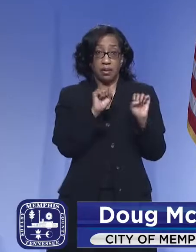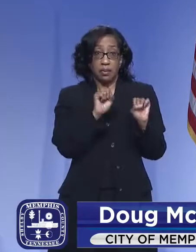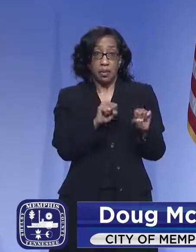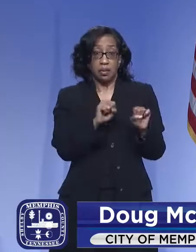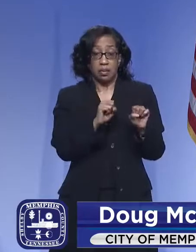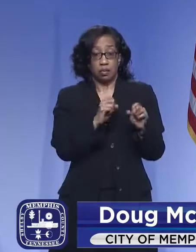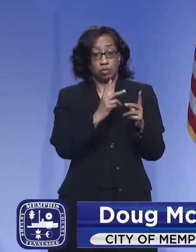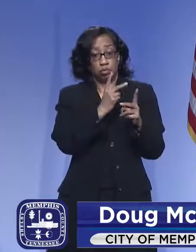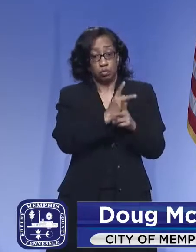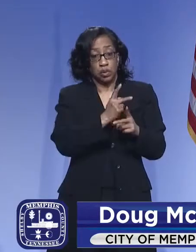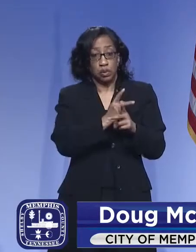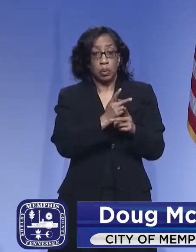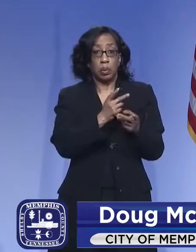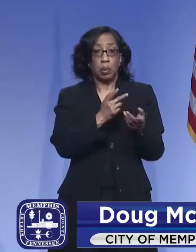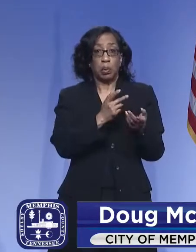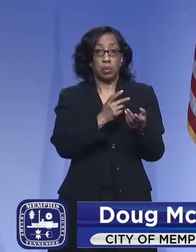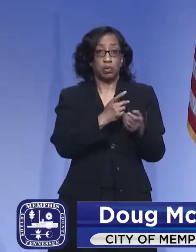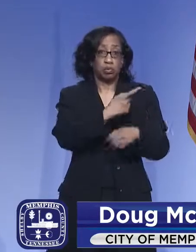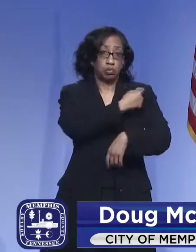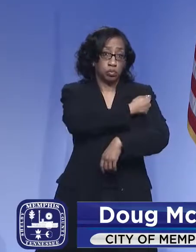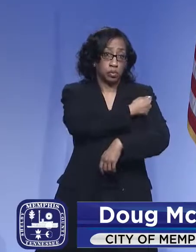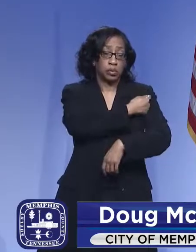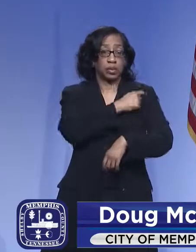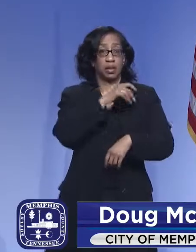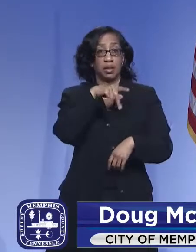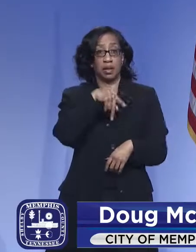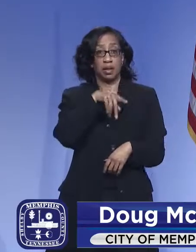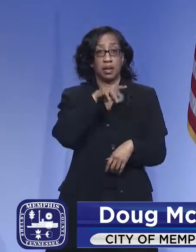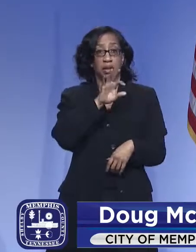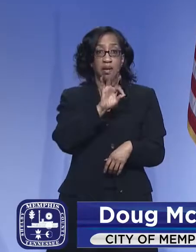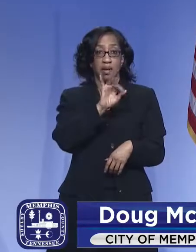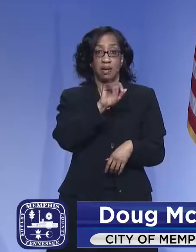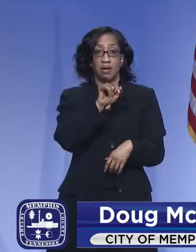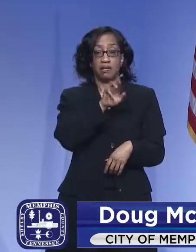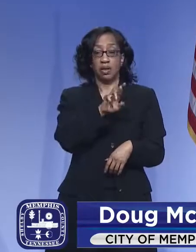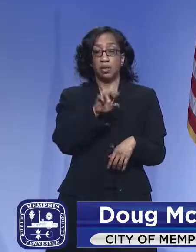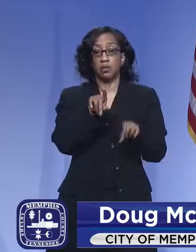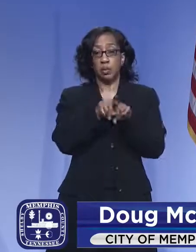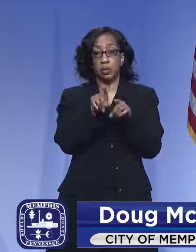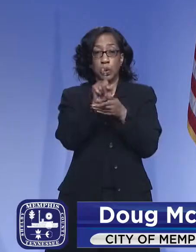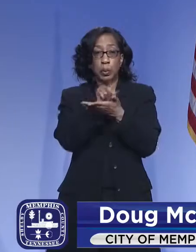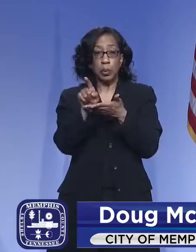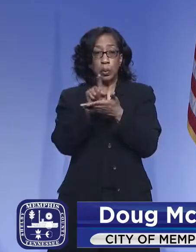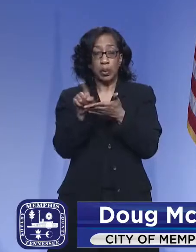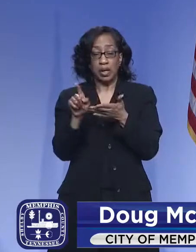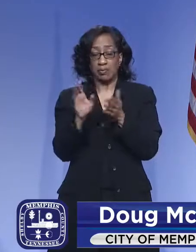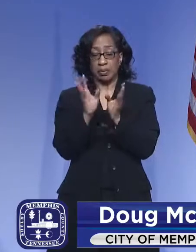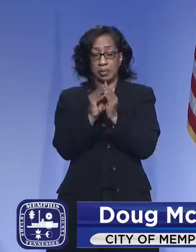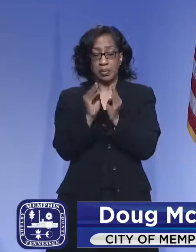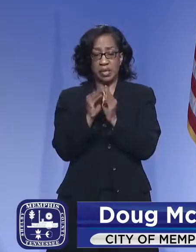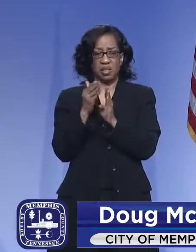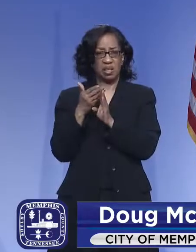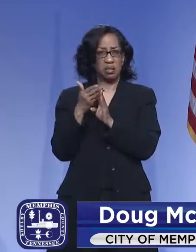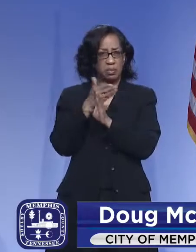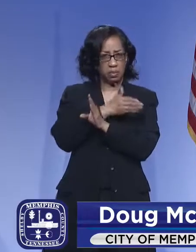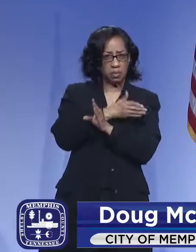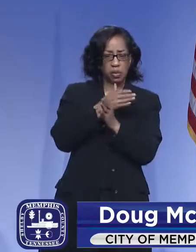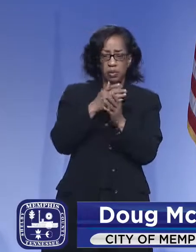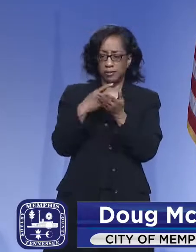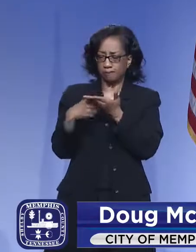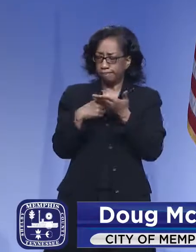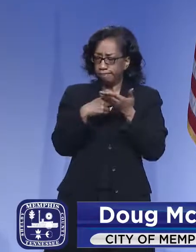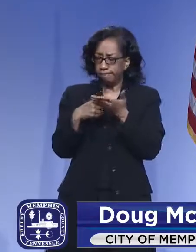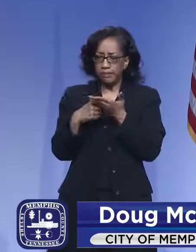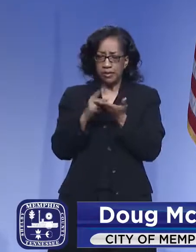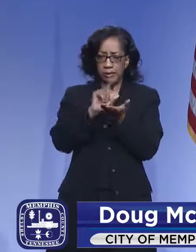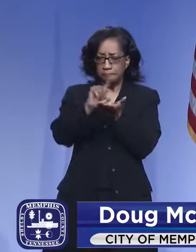handle Pfizer and administer Pfizer. We do a weekly allocation meeting, as I've talked about before. This